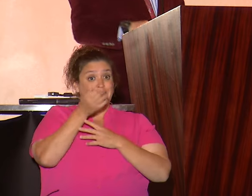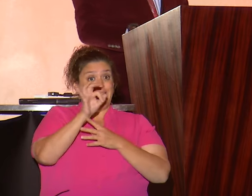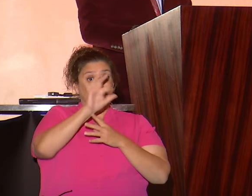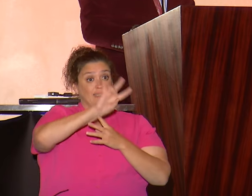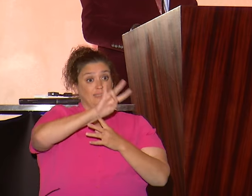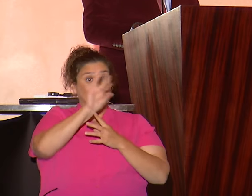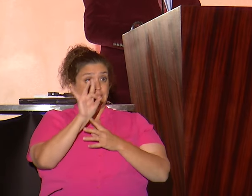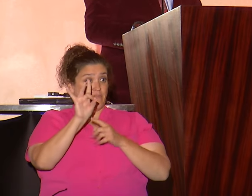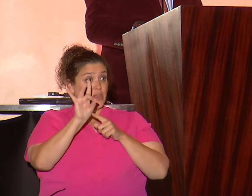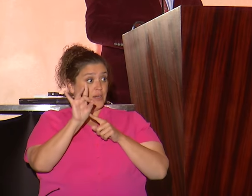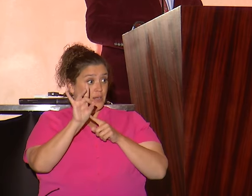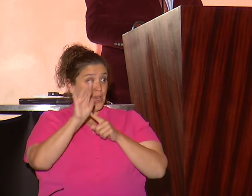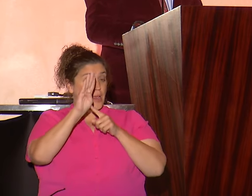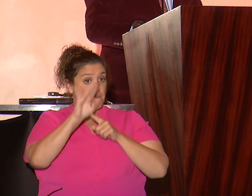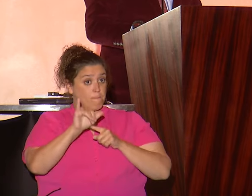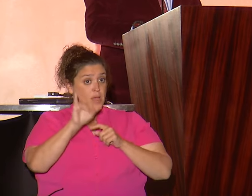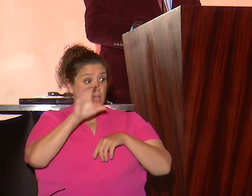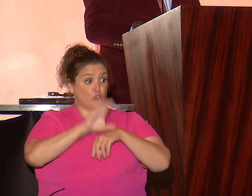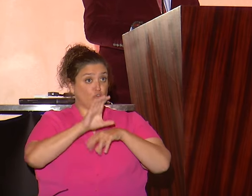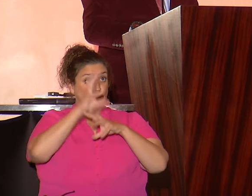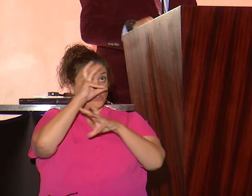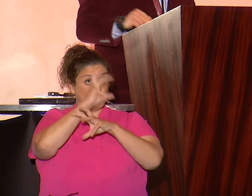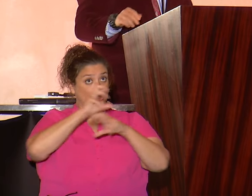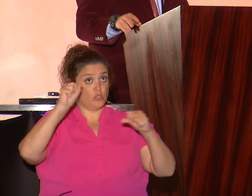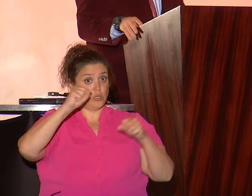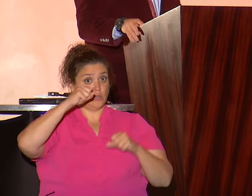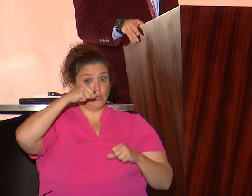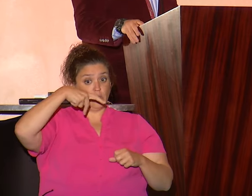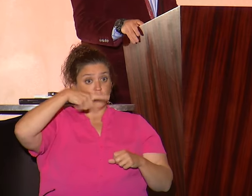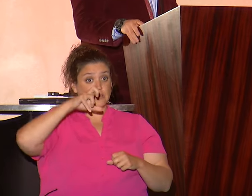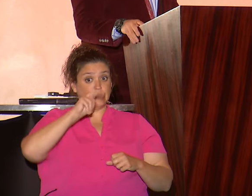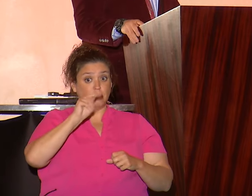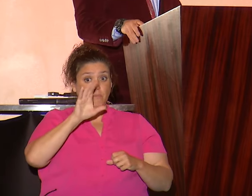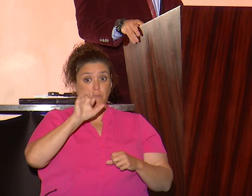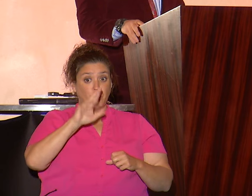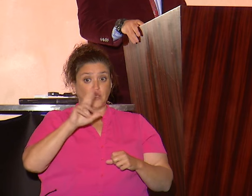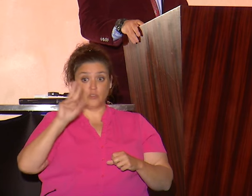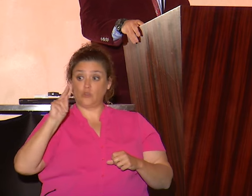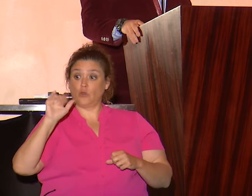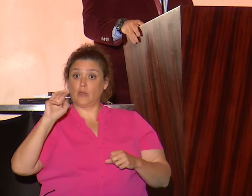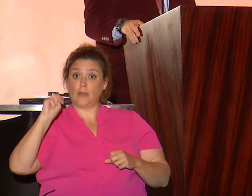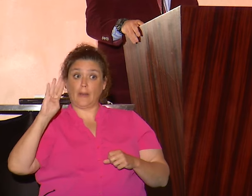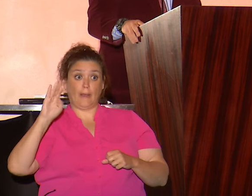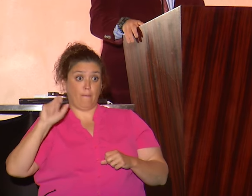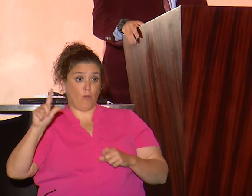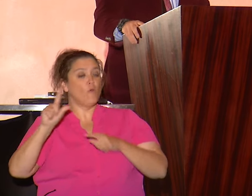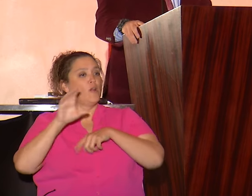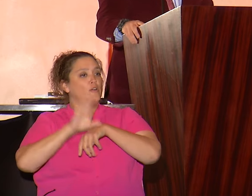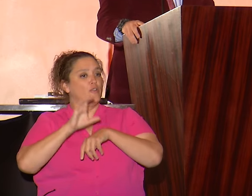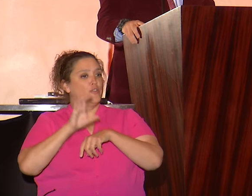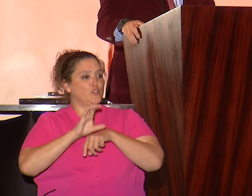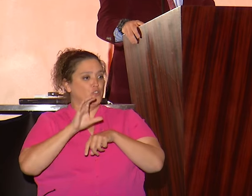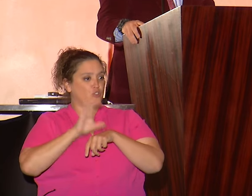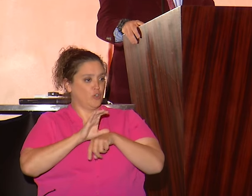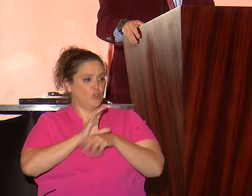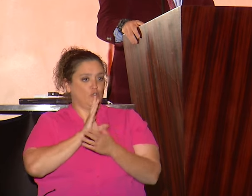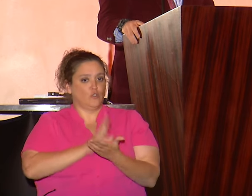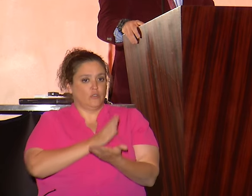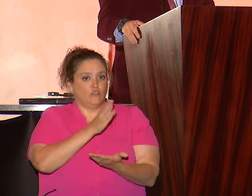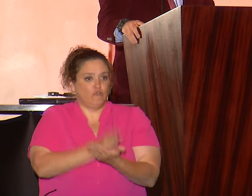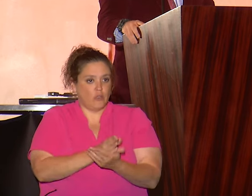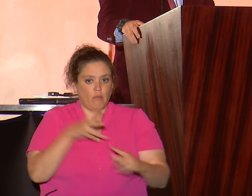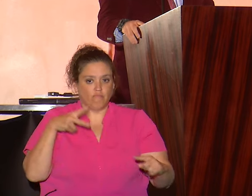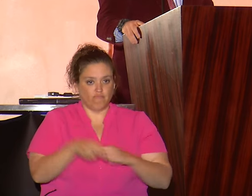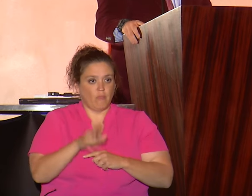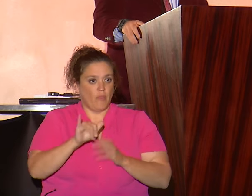by then church president Spencer Kimball did the church stop such overtly racist